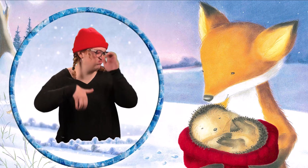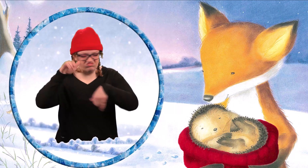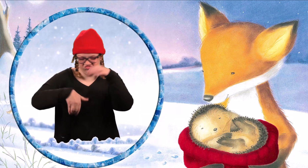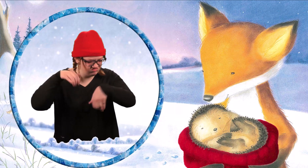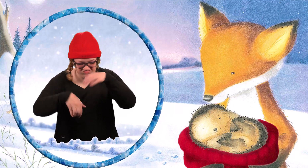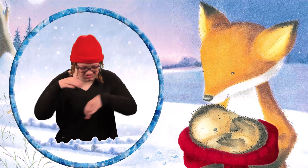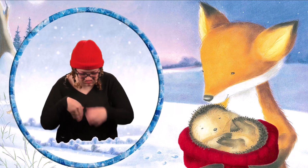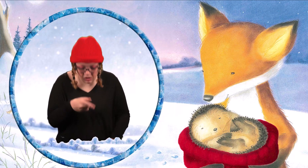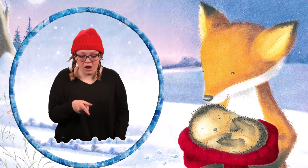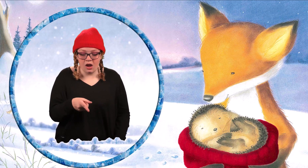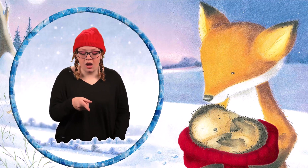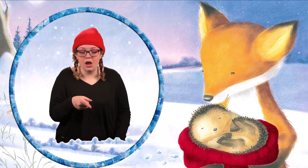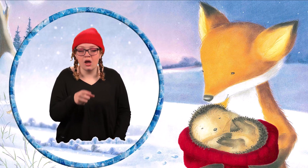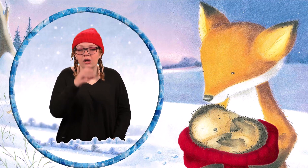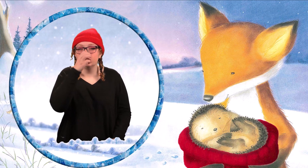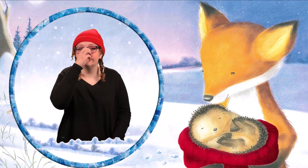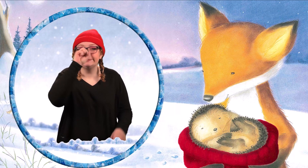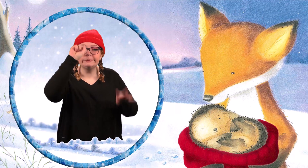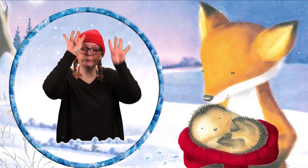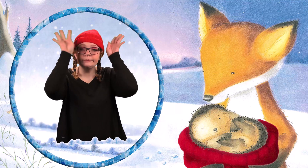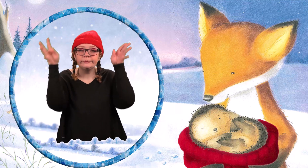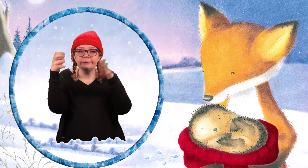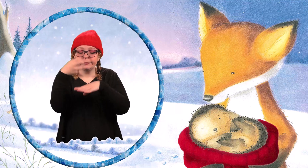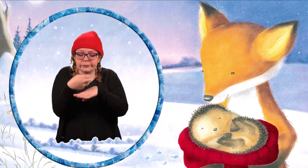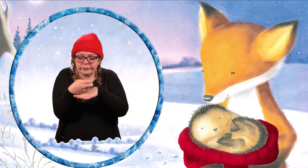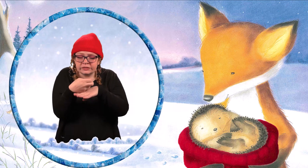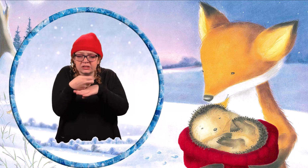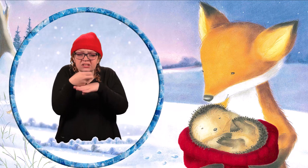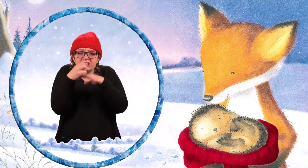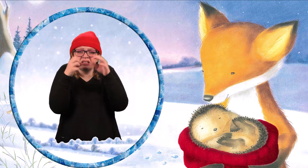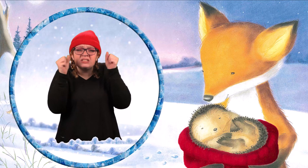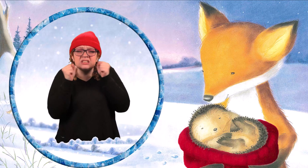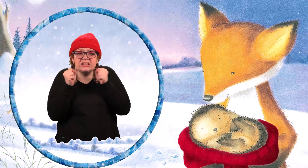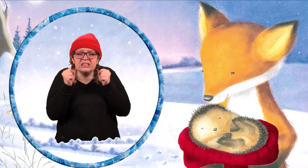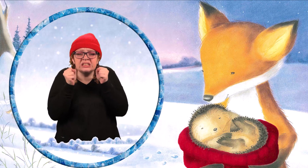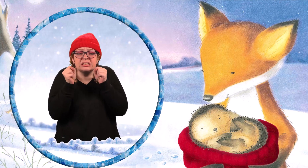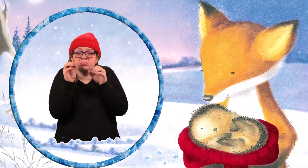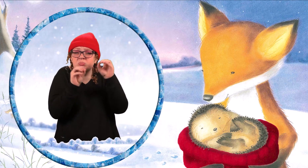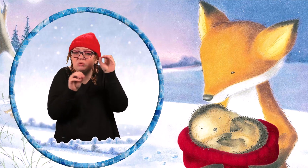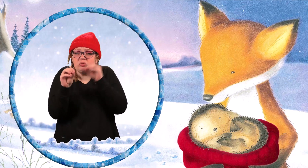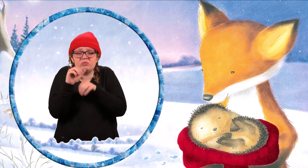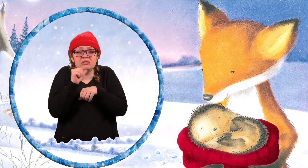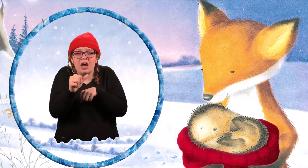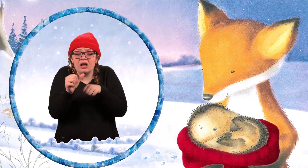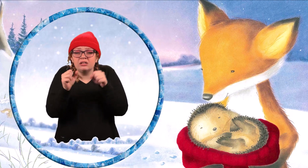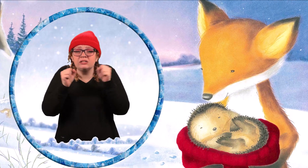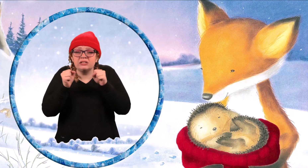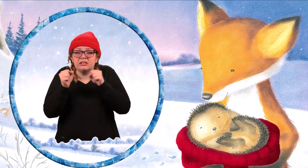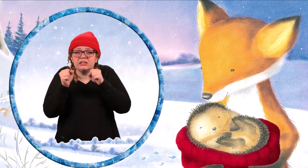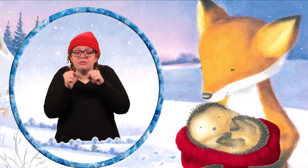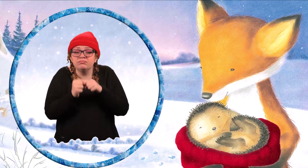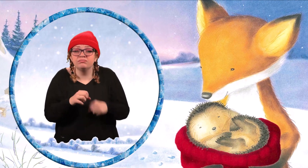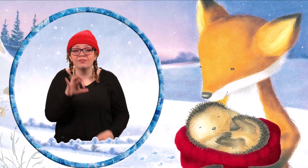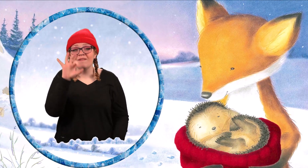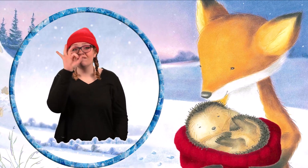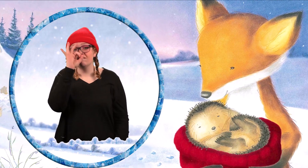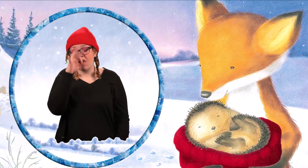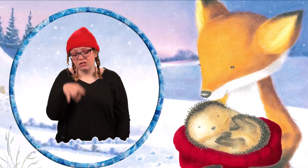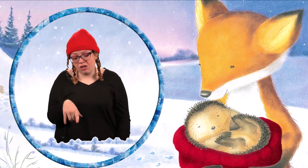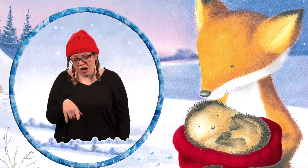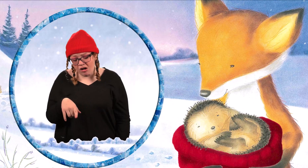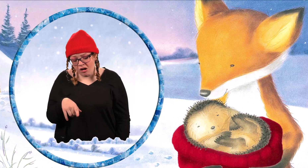Fox dug and dug until he found a small hedgehog. It was cold and did not